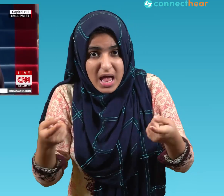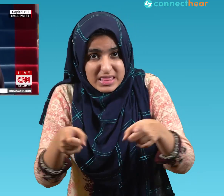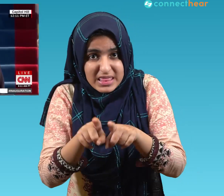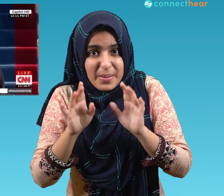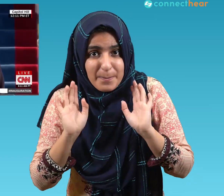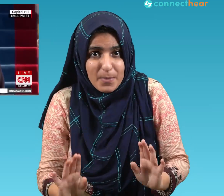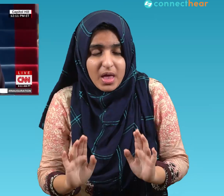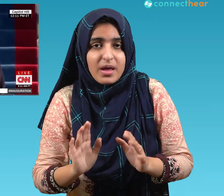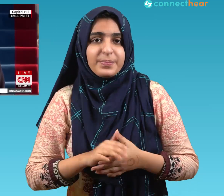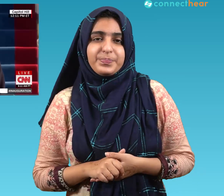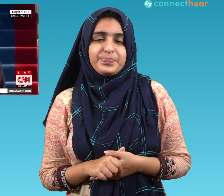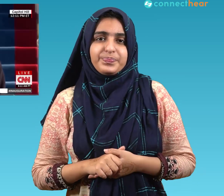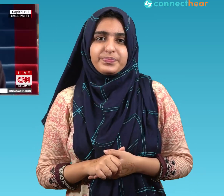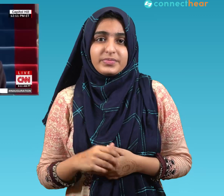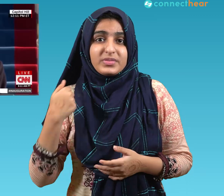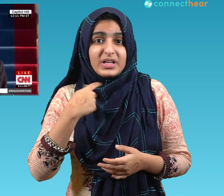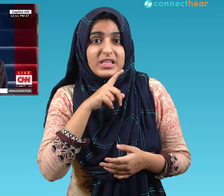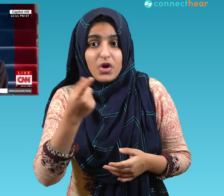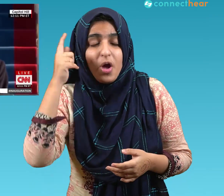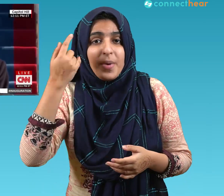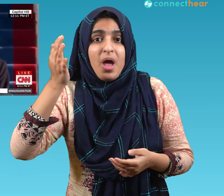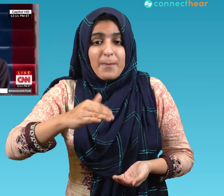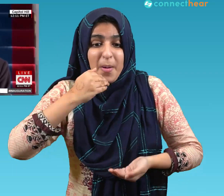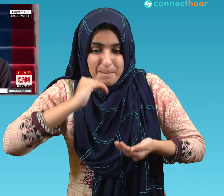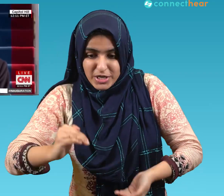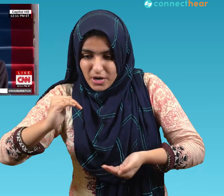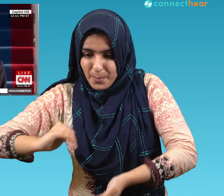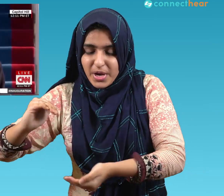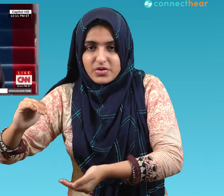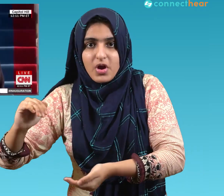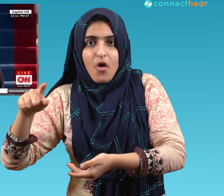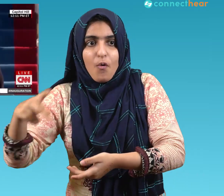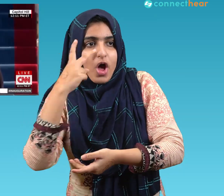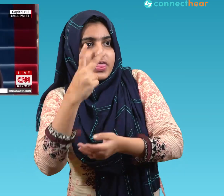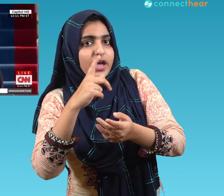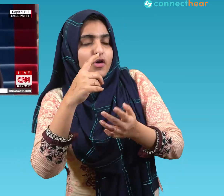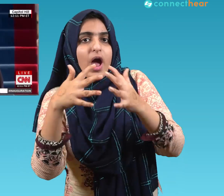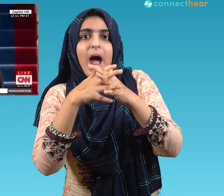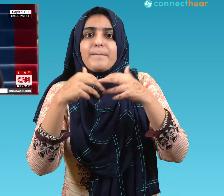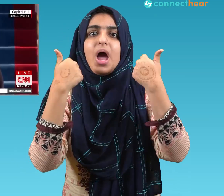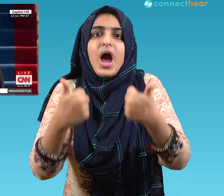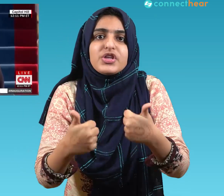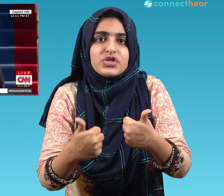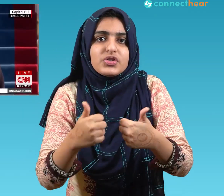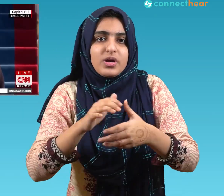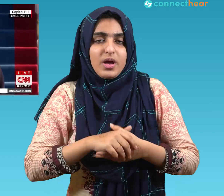then when our days are through, our children and our children's children will say of us, they gave their